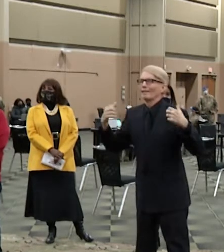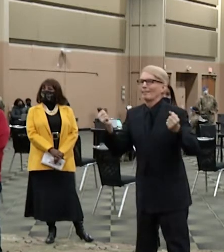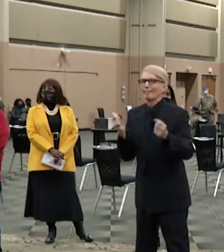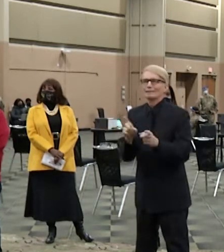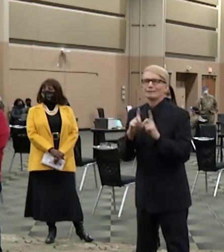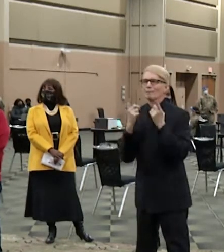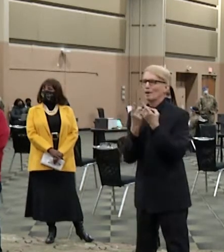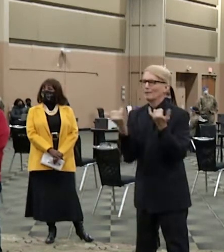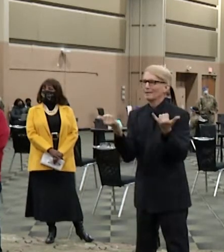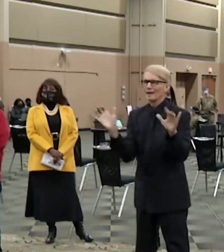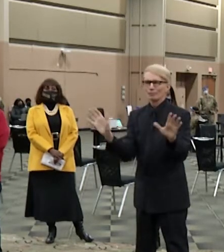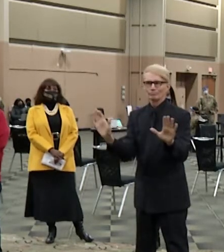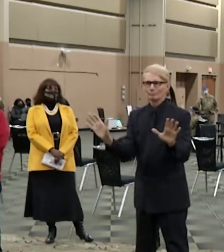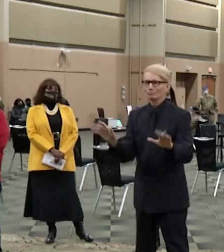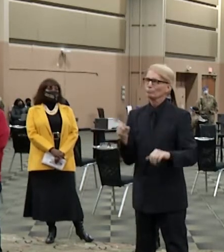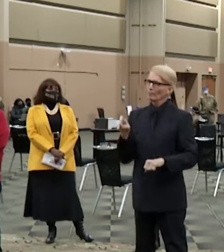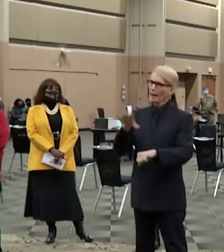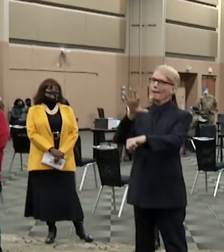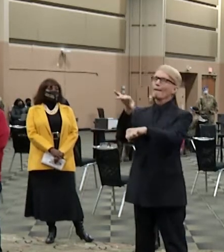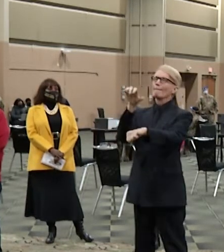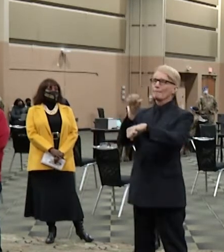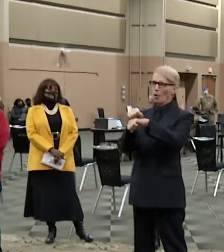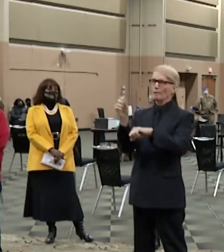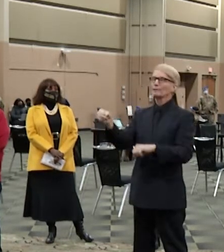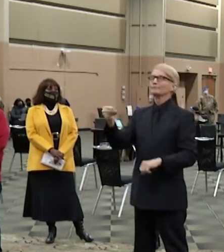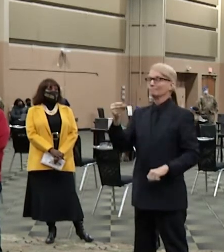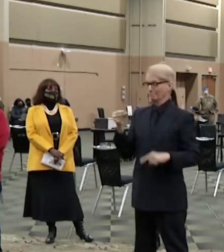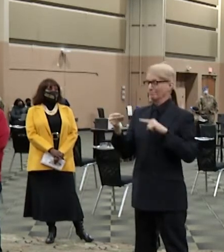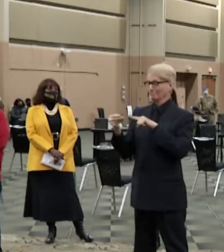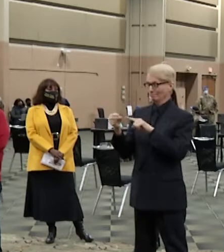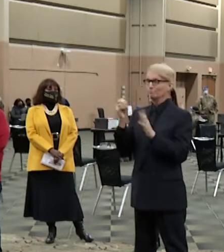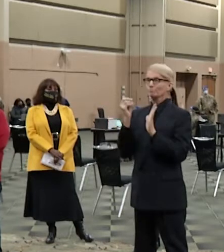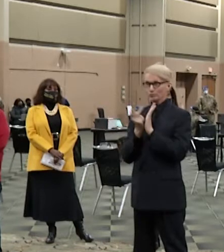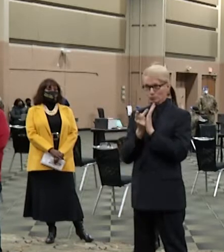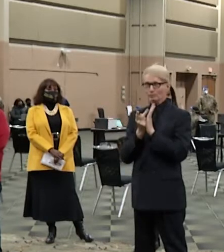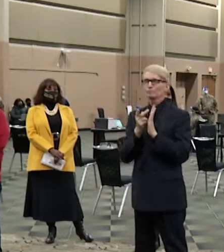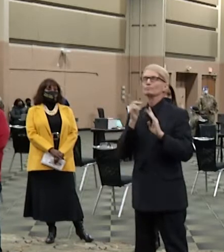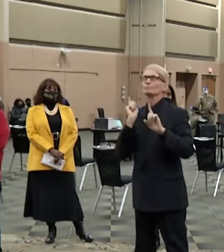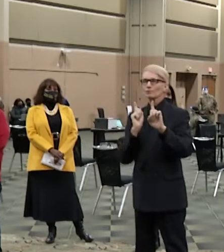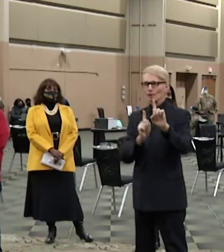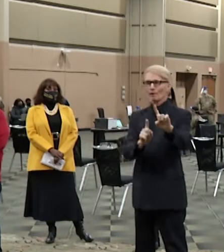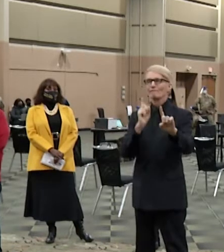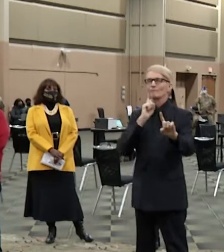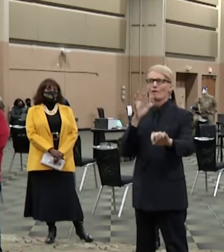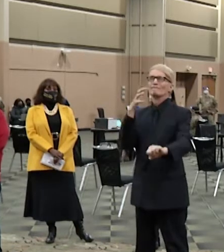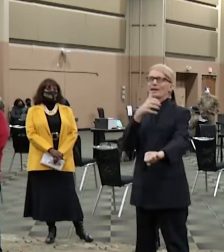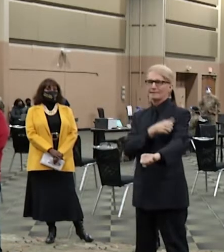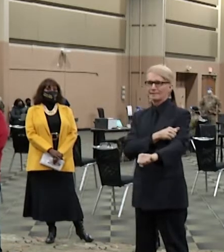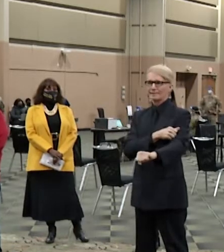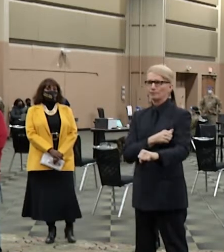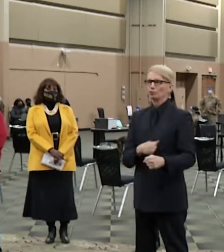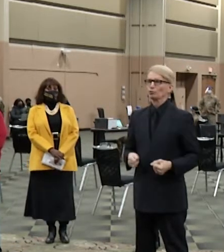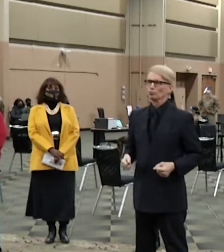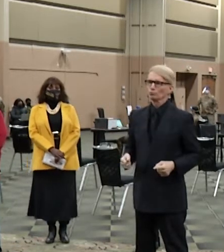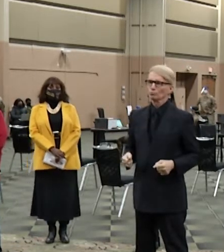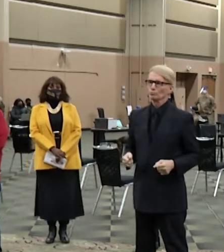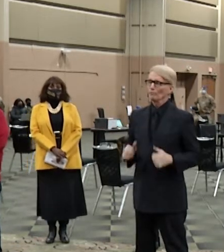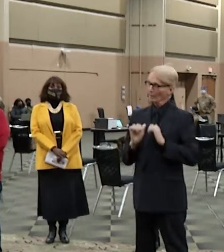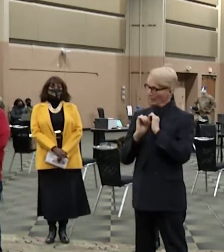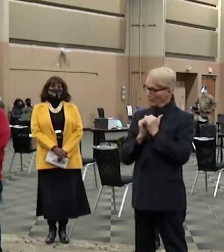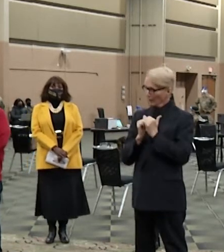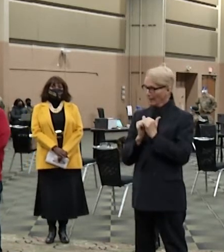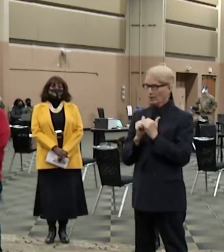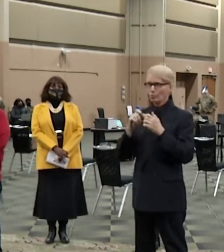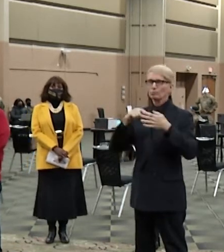need you to make sure and make an appointment for your vaccination. And that'll be the case, by the way, for